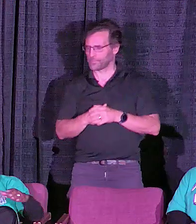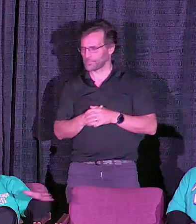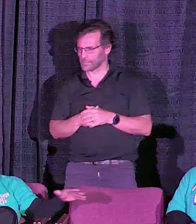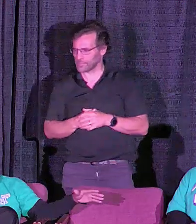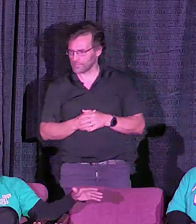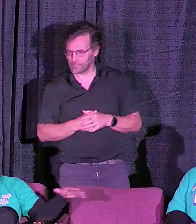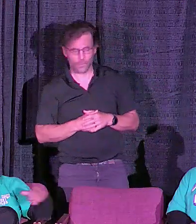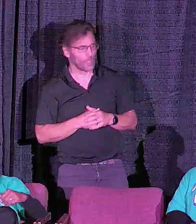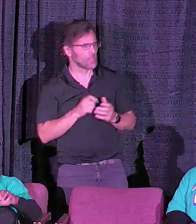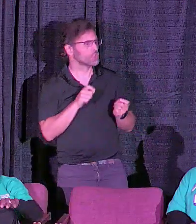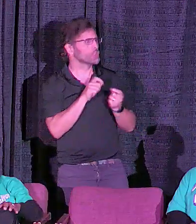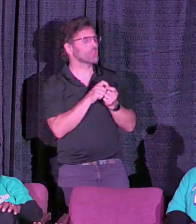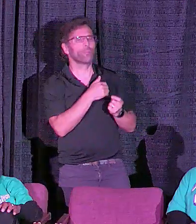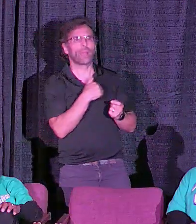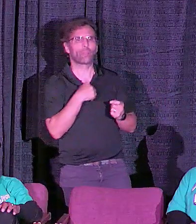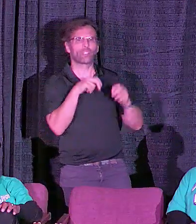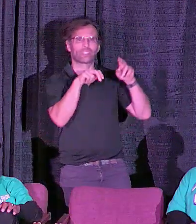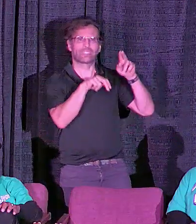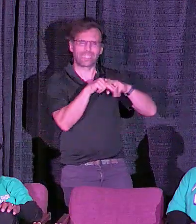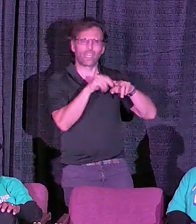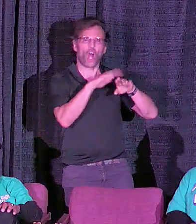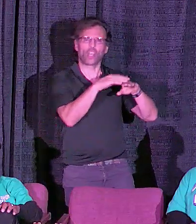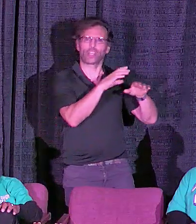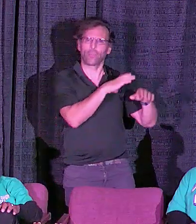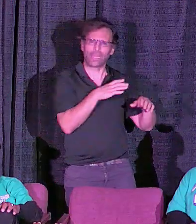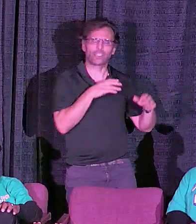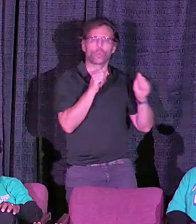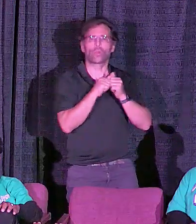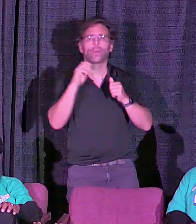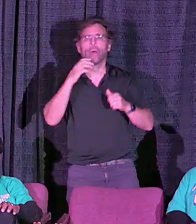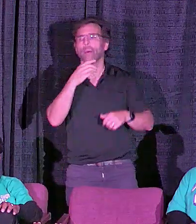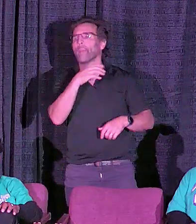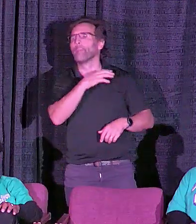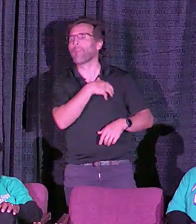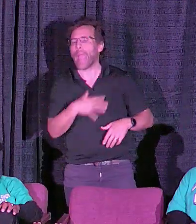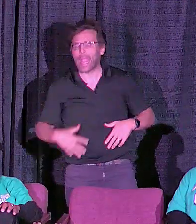Certain members in our group sit on certain committees with the mayor